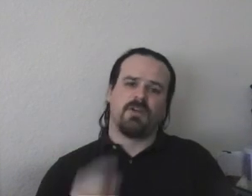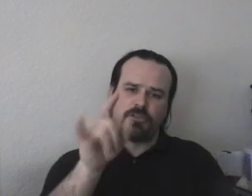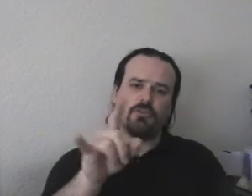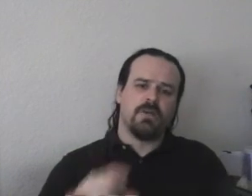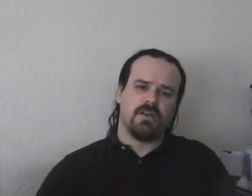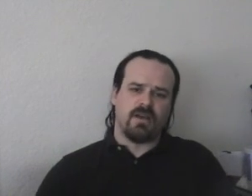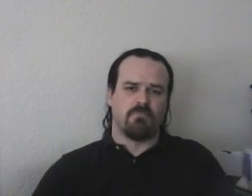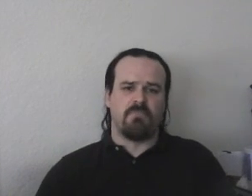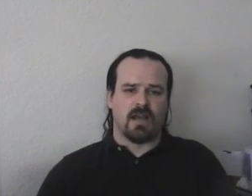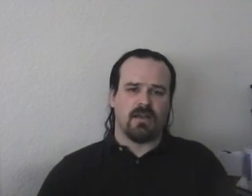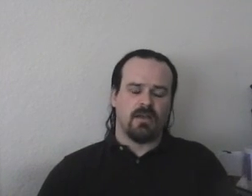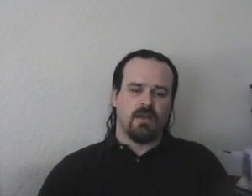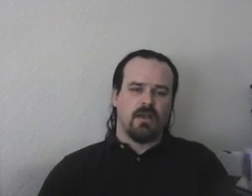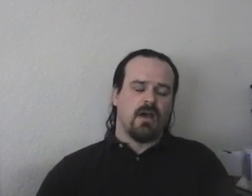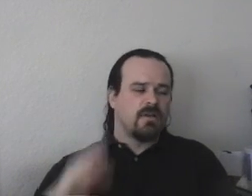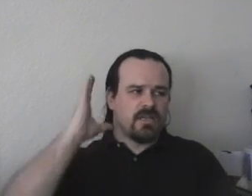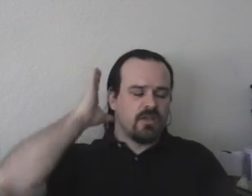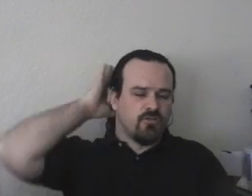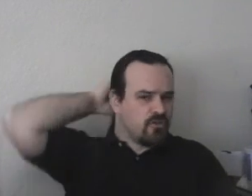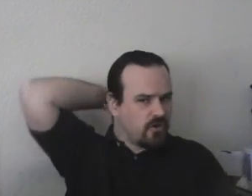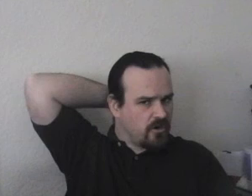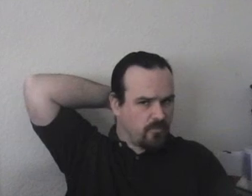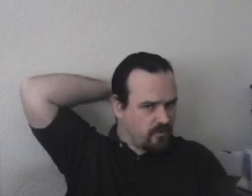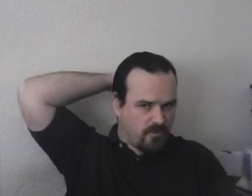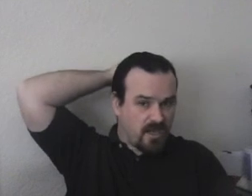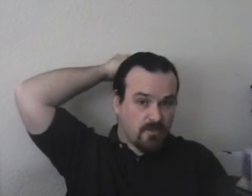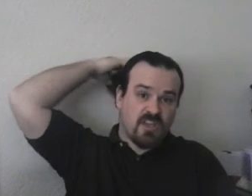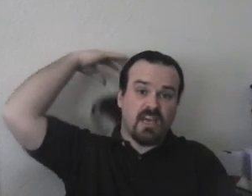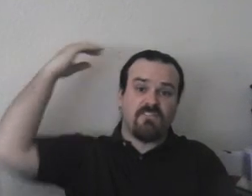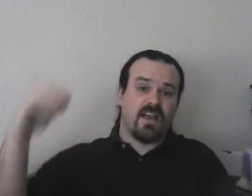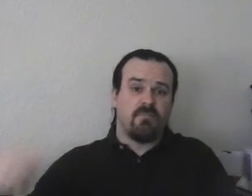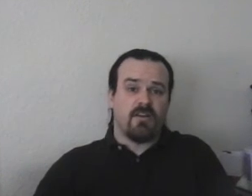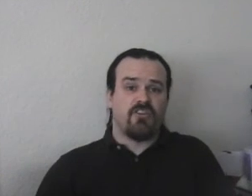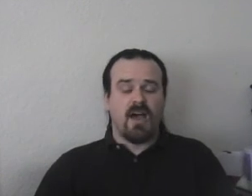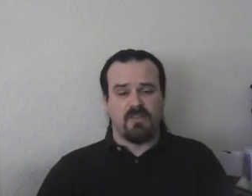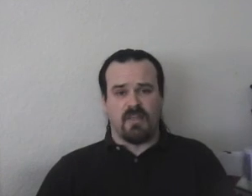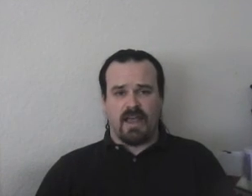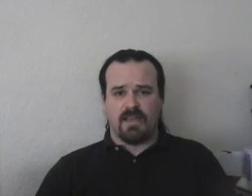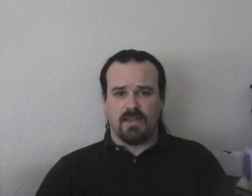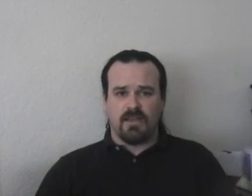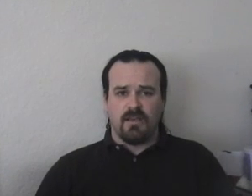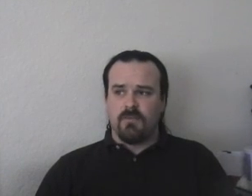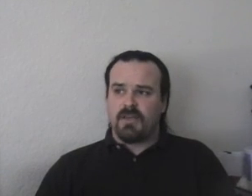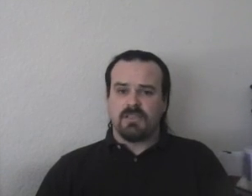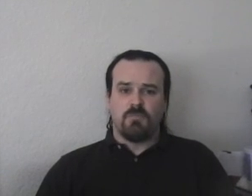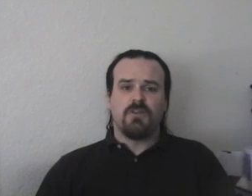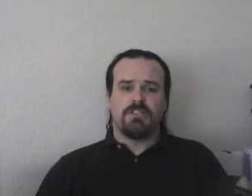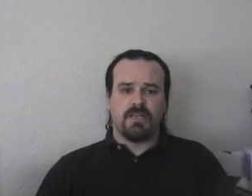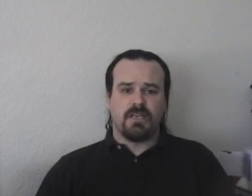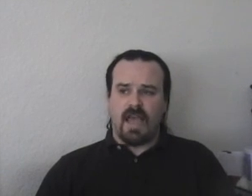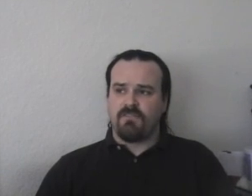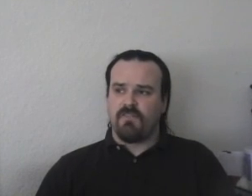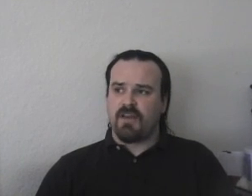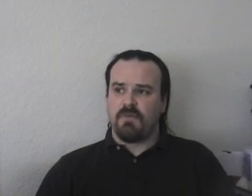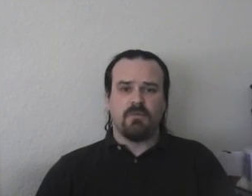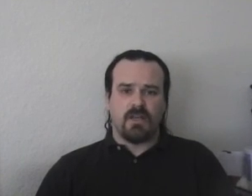because you needed to make a buck. I'm not saying that you shouldn't earn your money. I'm saying get a fucking better job than that. Because it's bullshit to have to fucking manipulate